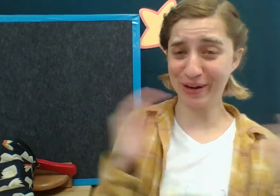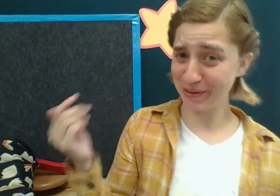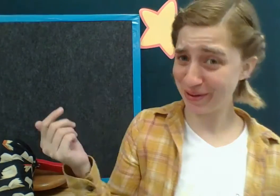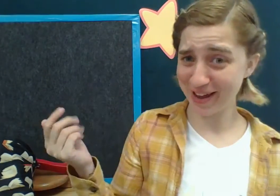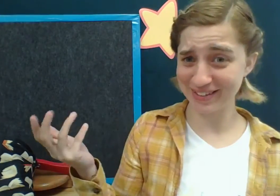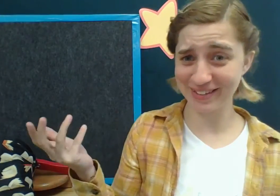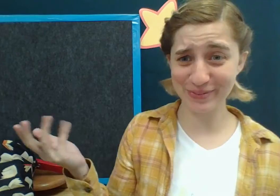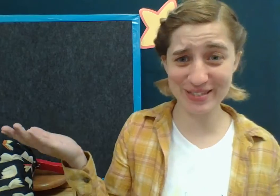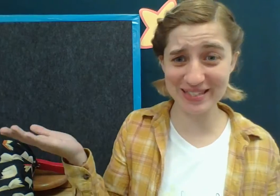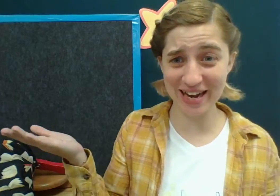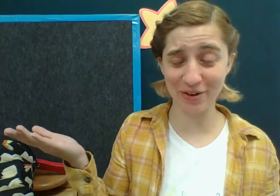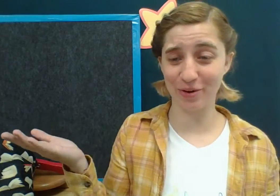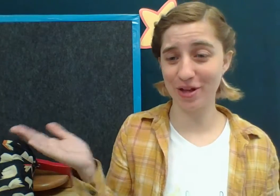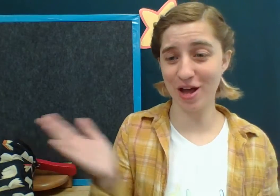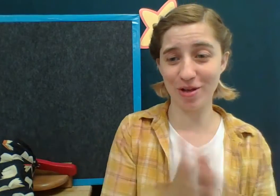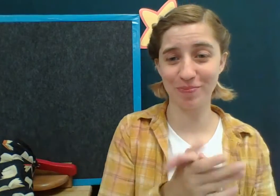our internet was down.